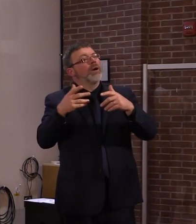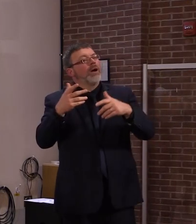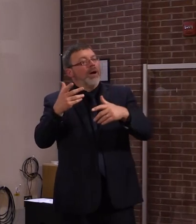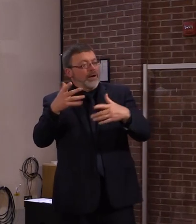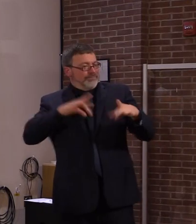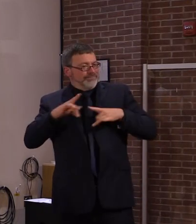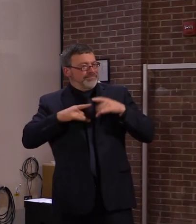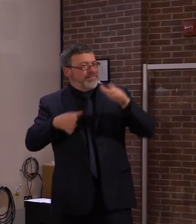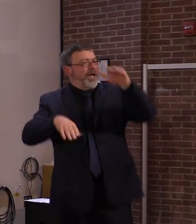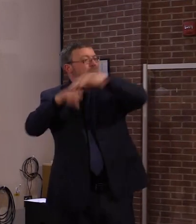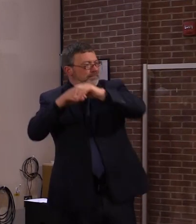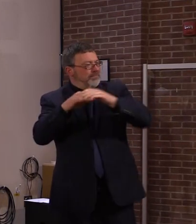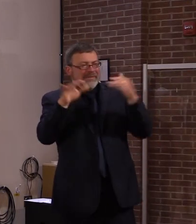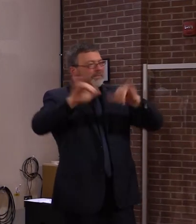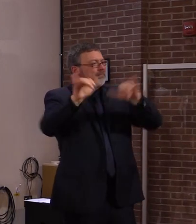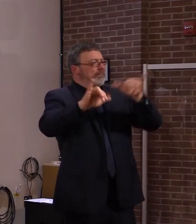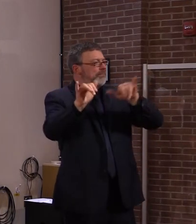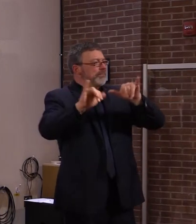Pichek answer that.